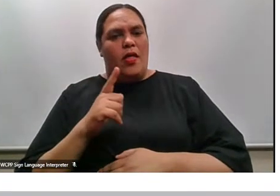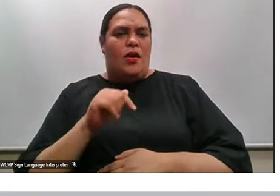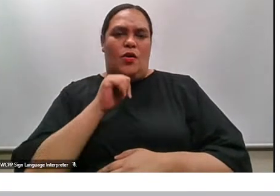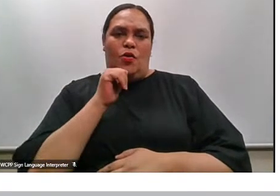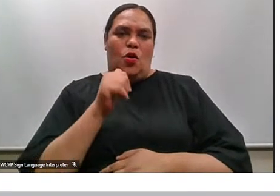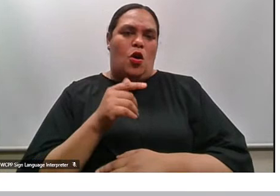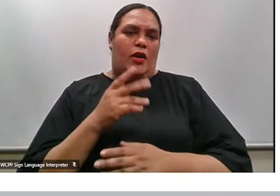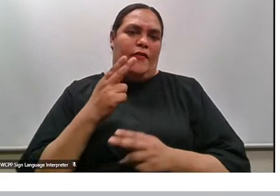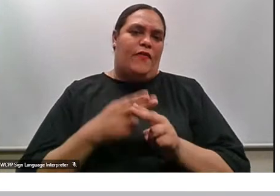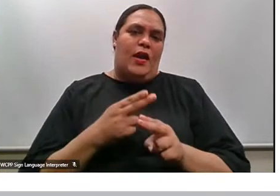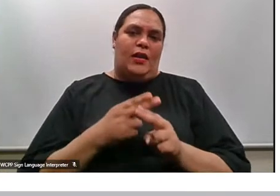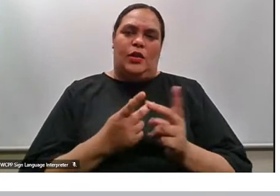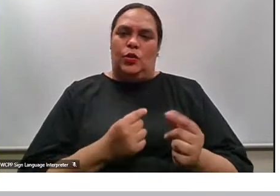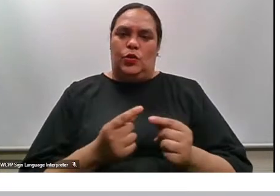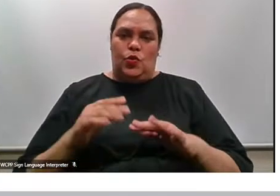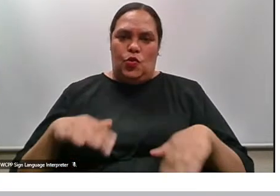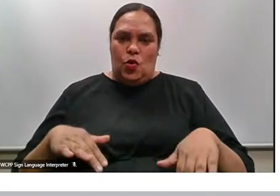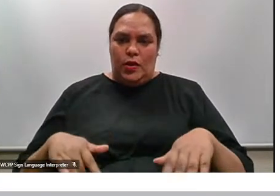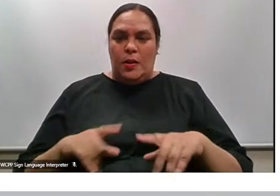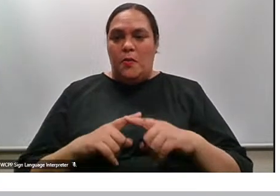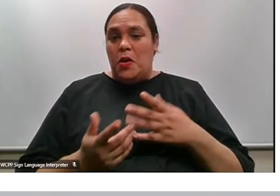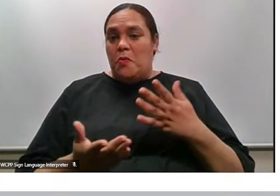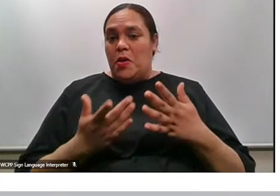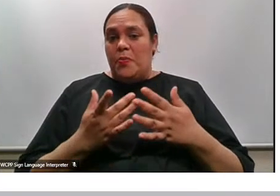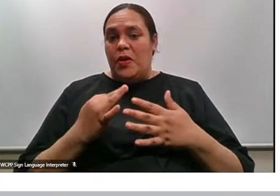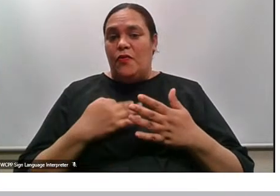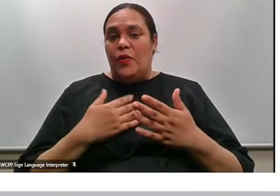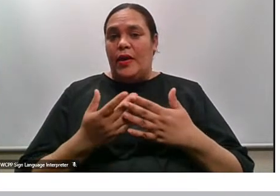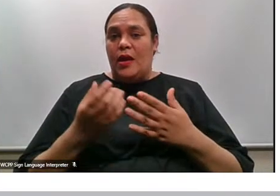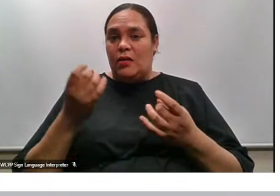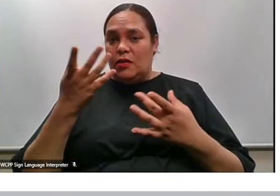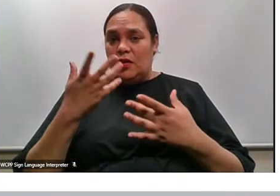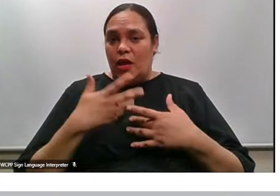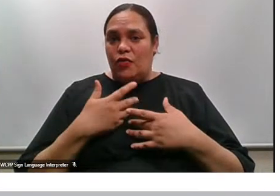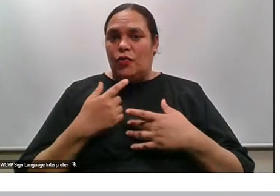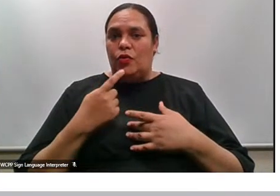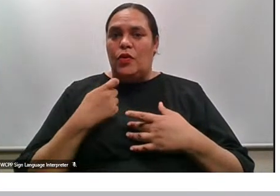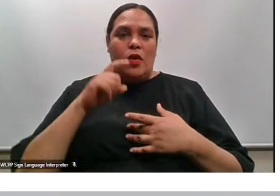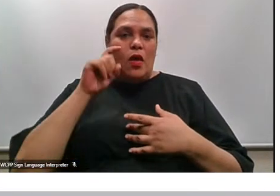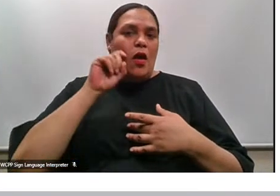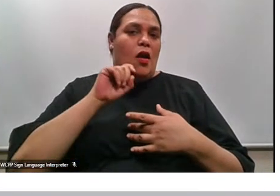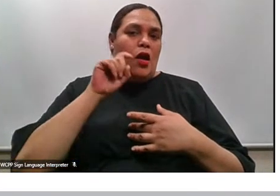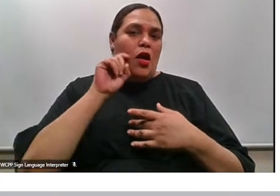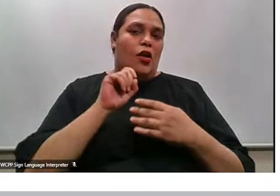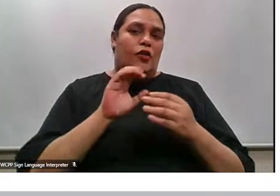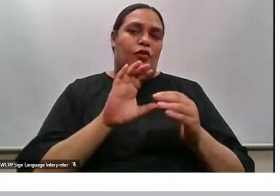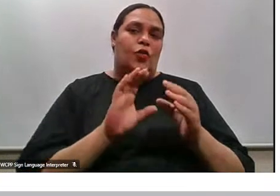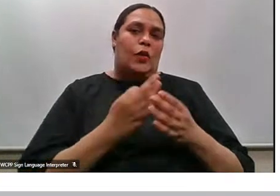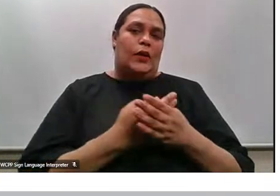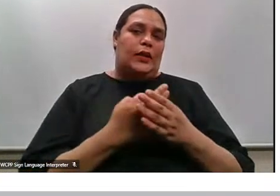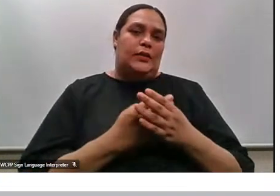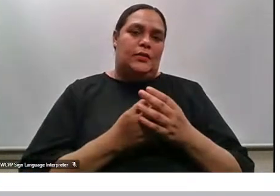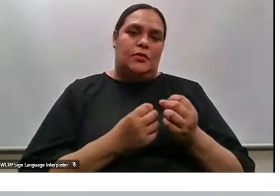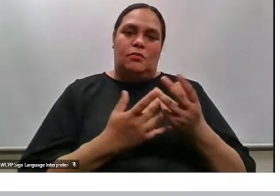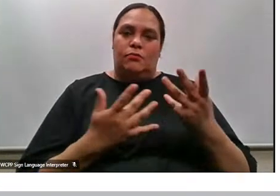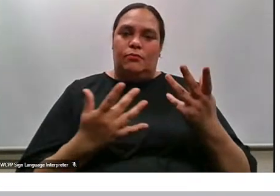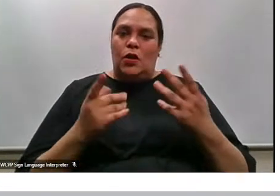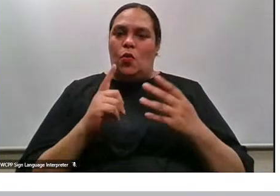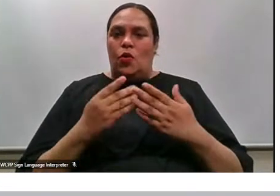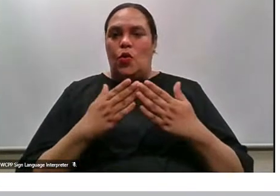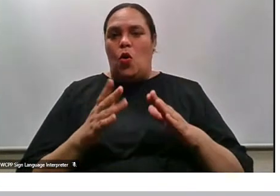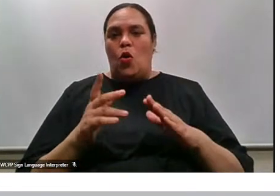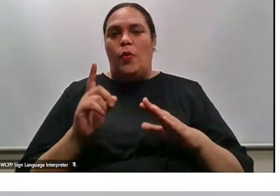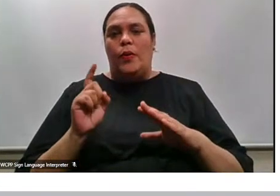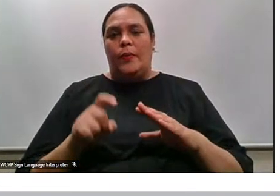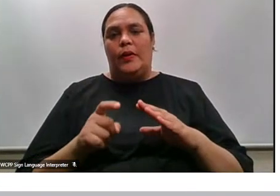been finalized. But perhaps if we could get an indication of the age of those cases that were still open at the